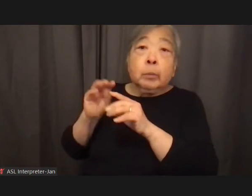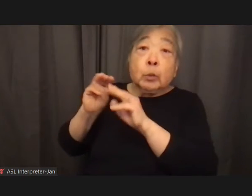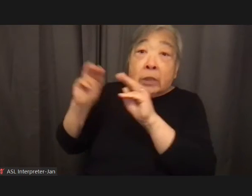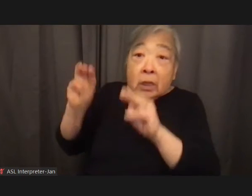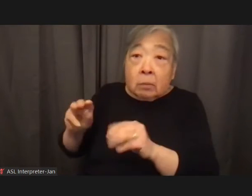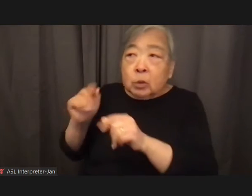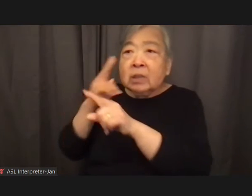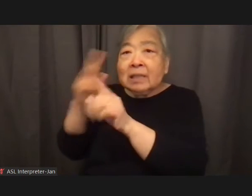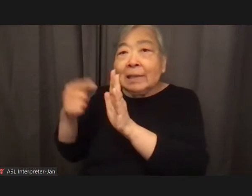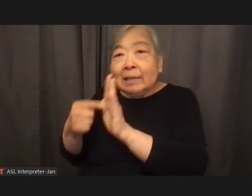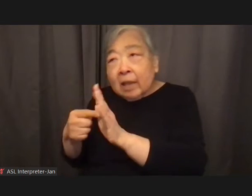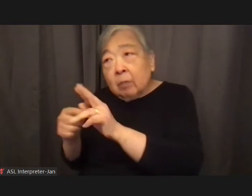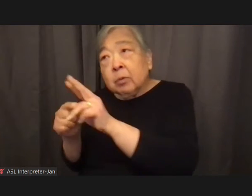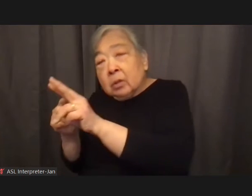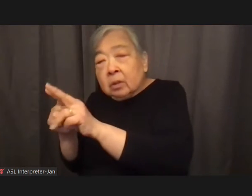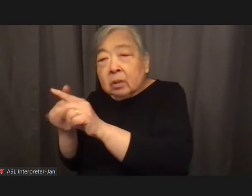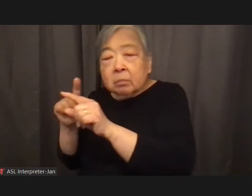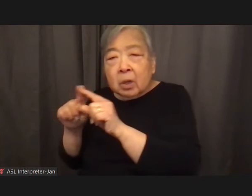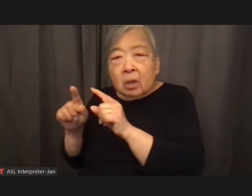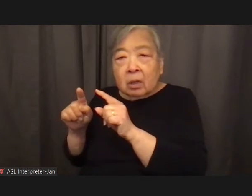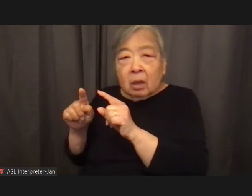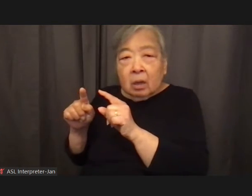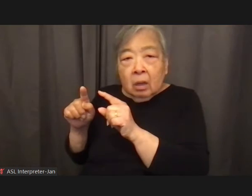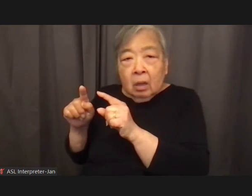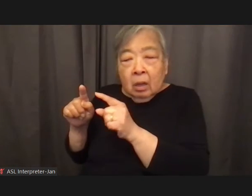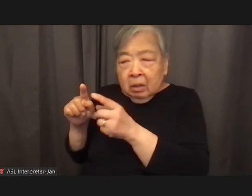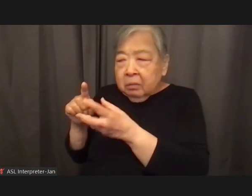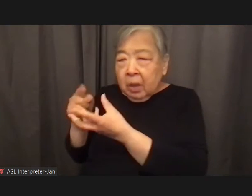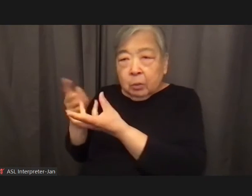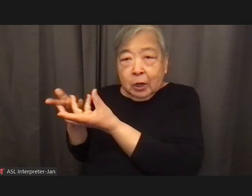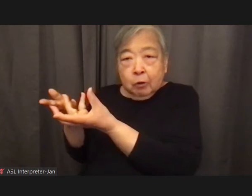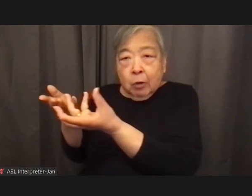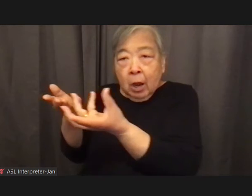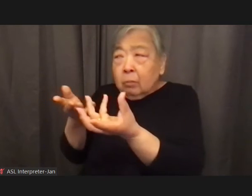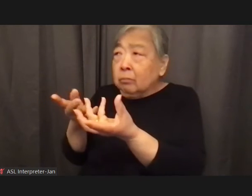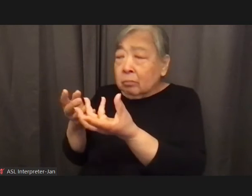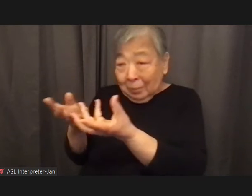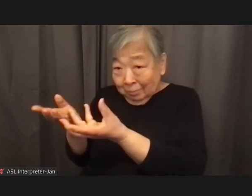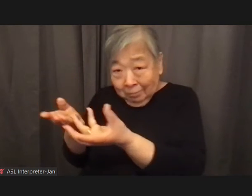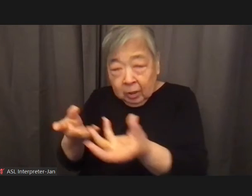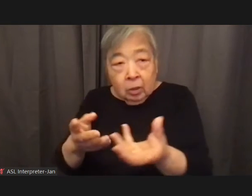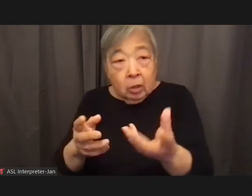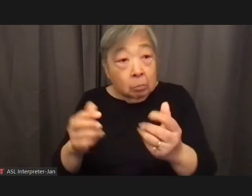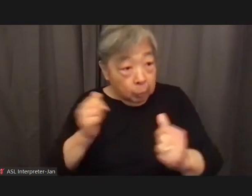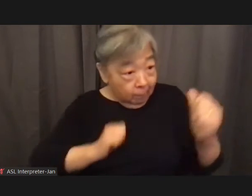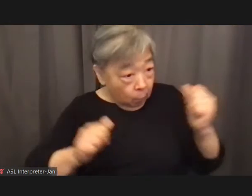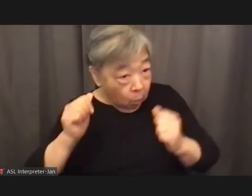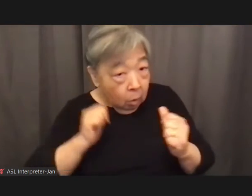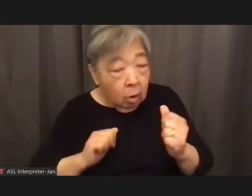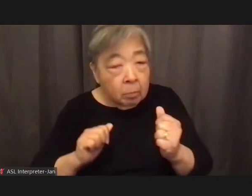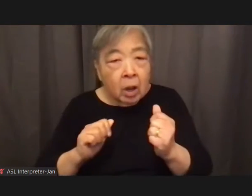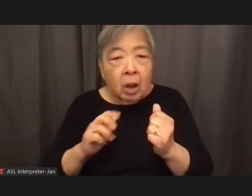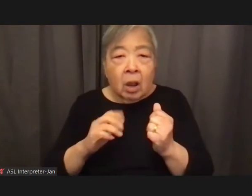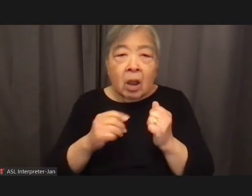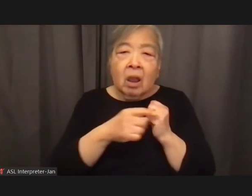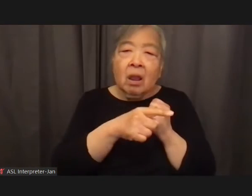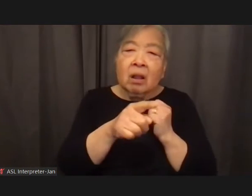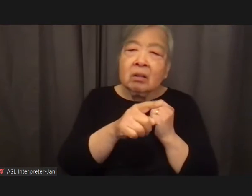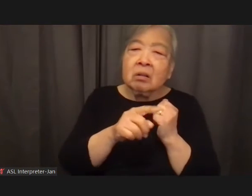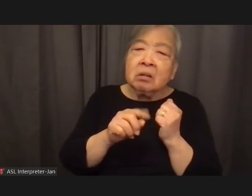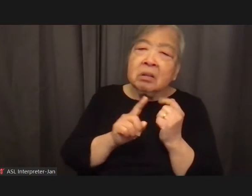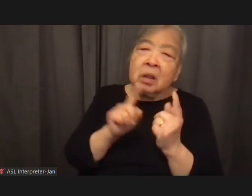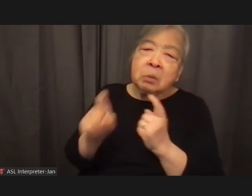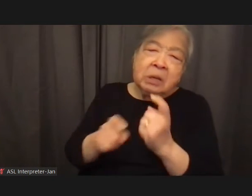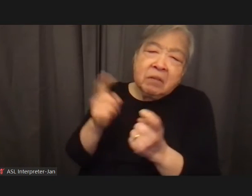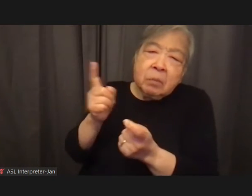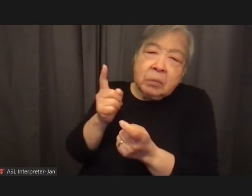that they would take around a perfume and they would be given mostly something in means,